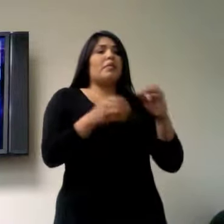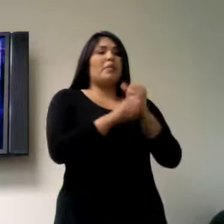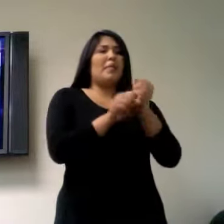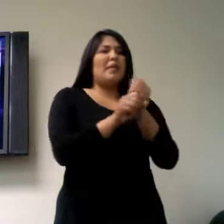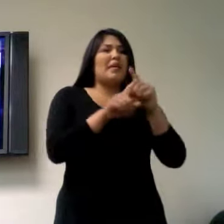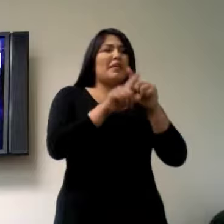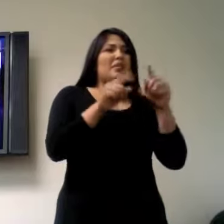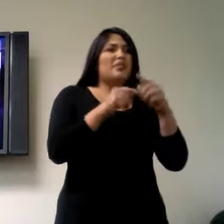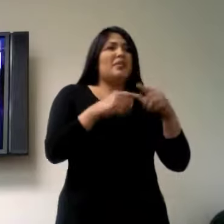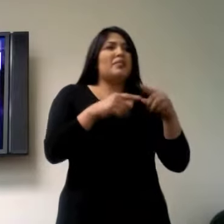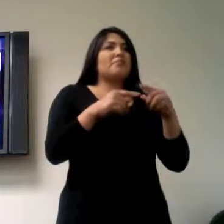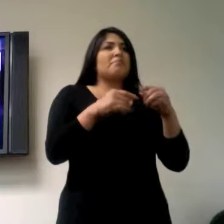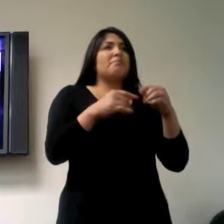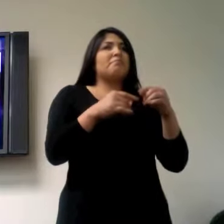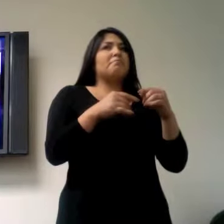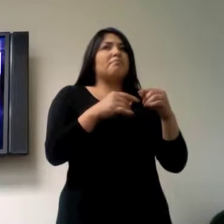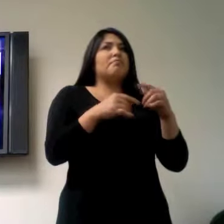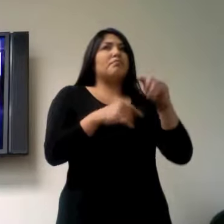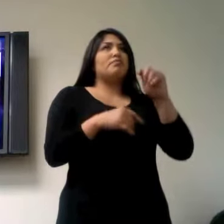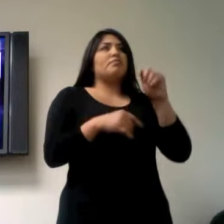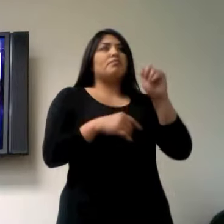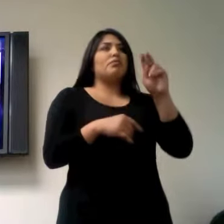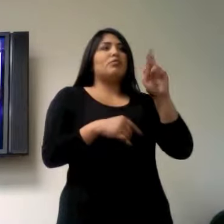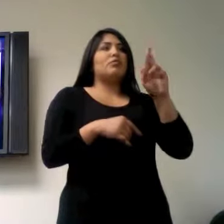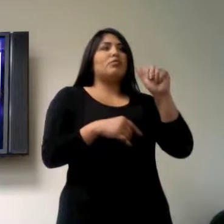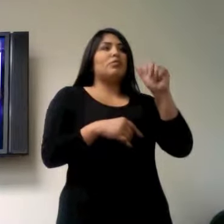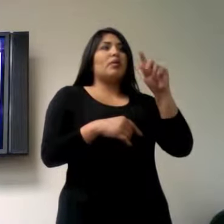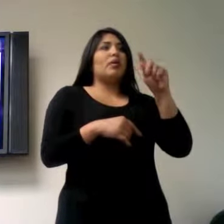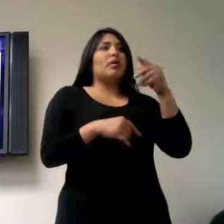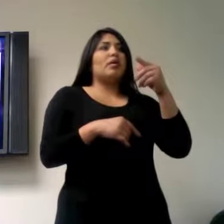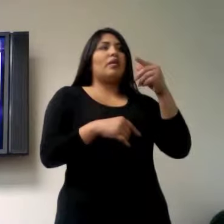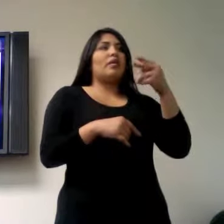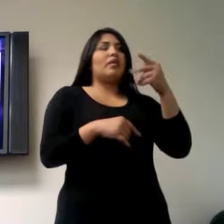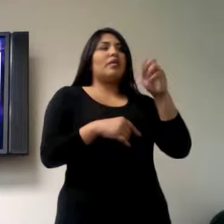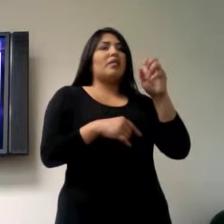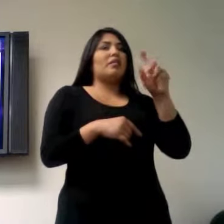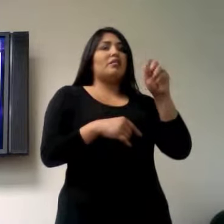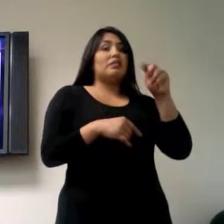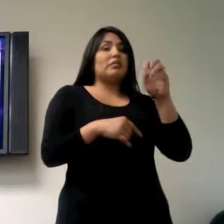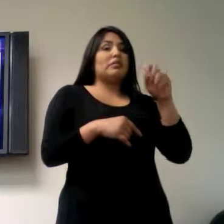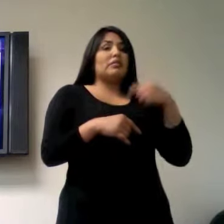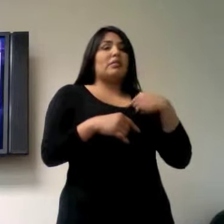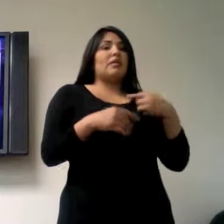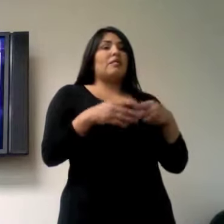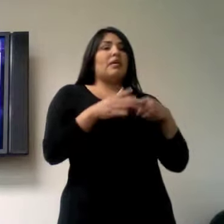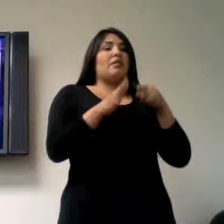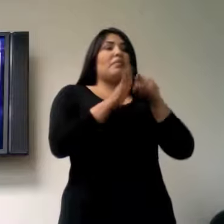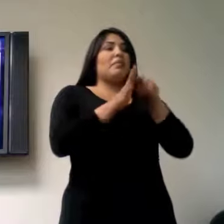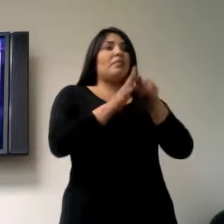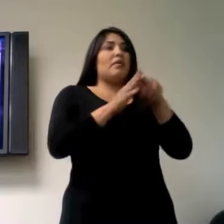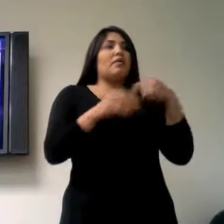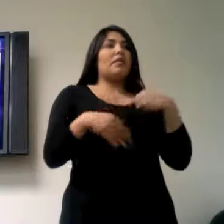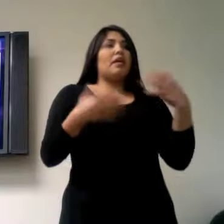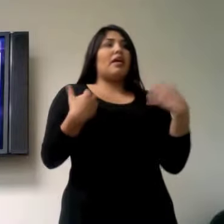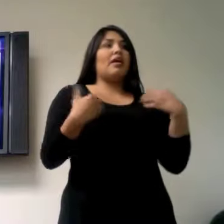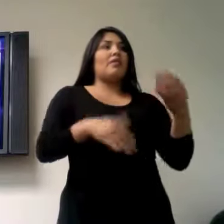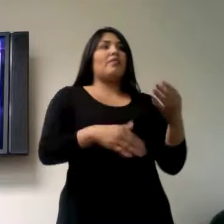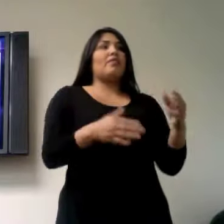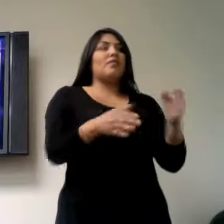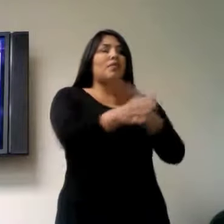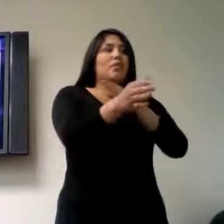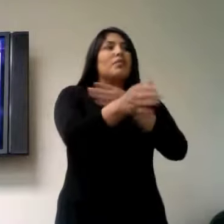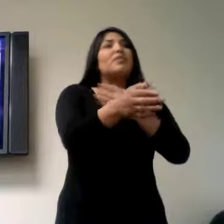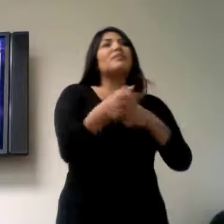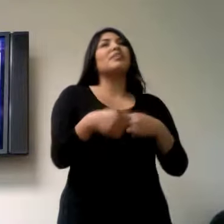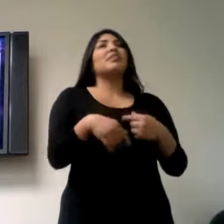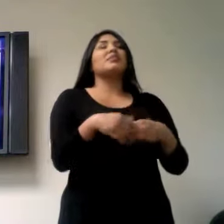trinkets, and there's some splendid violins here made with nothing but a pocket knife, so we can have music, dance,